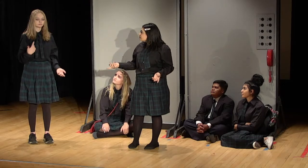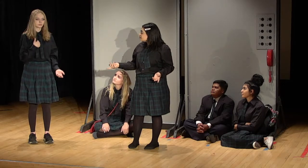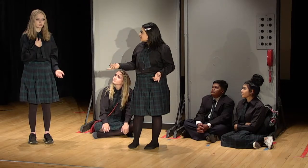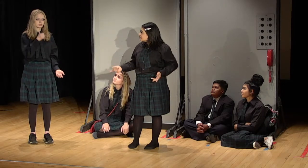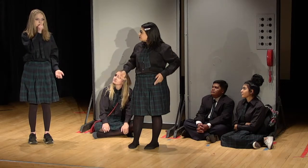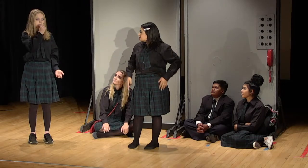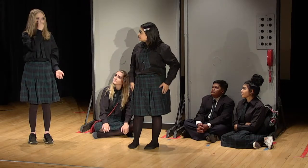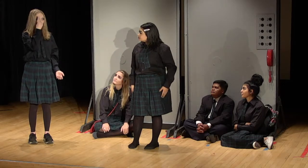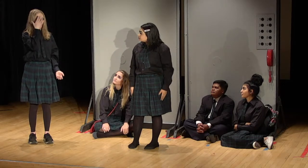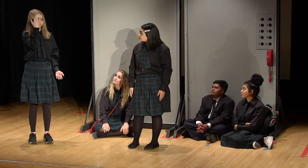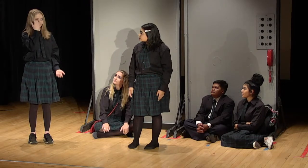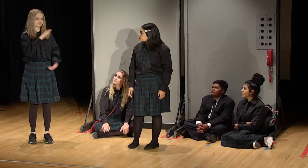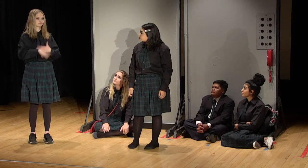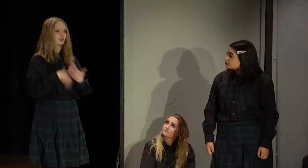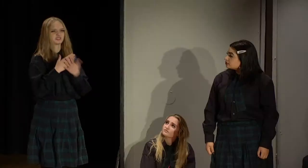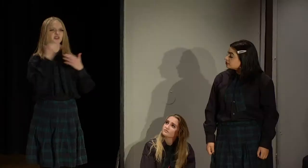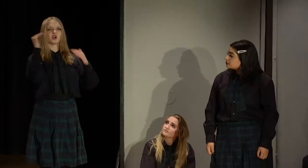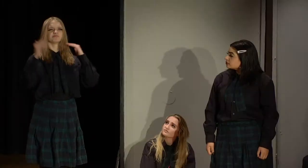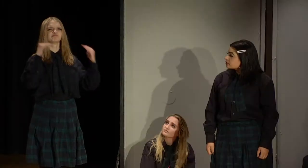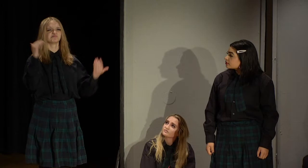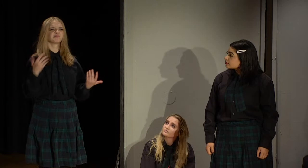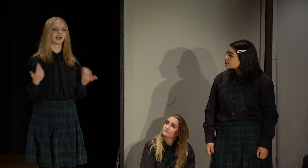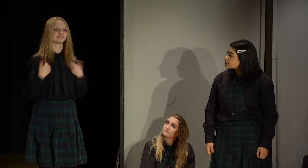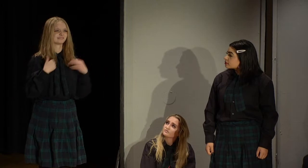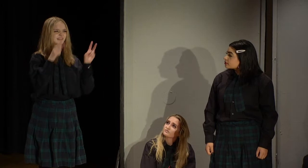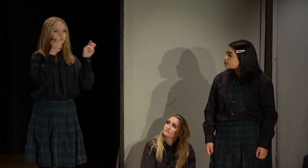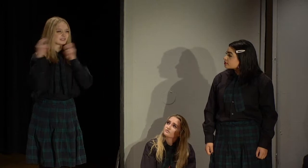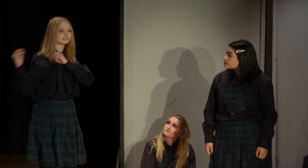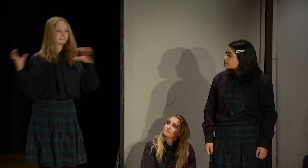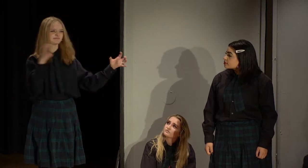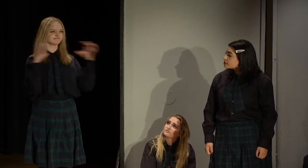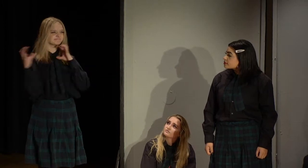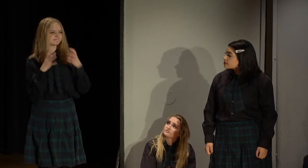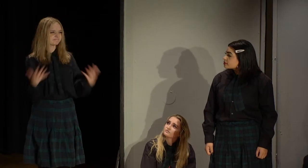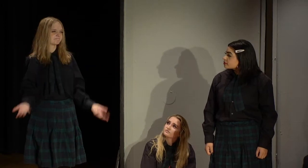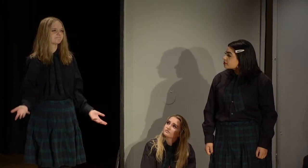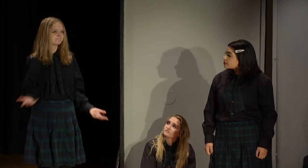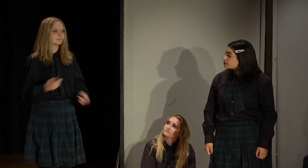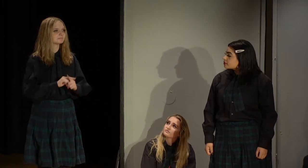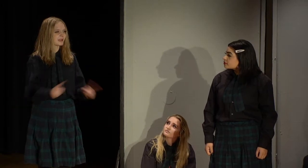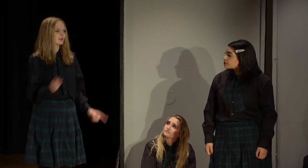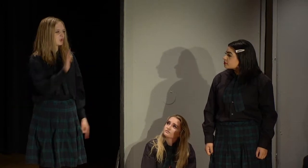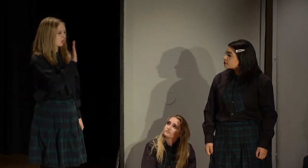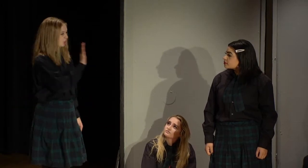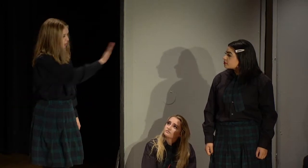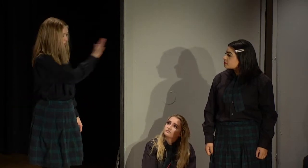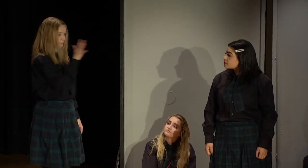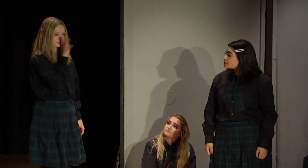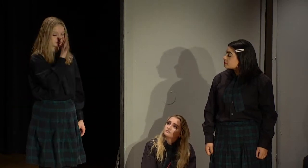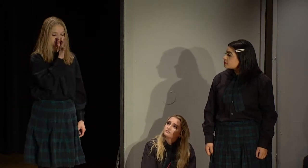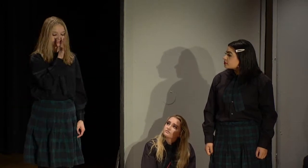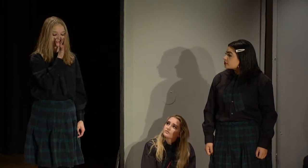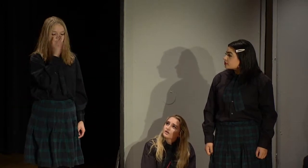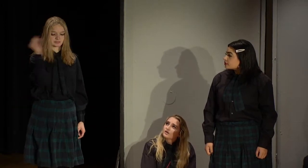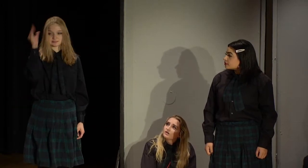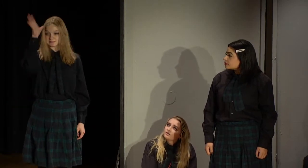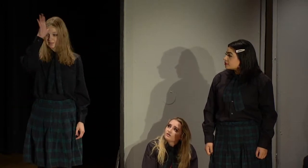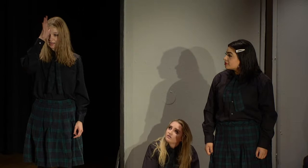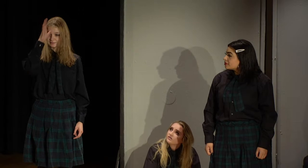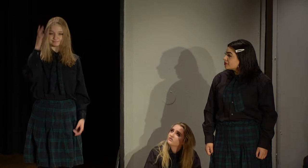Well, I just don't get adults and their hang-ups with each other. Why does your mom hate